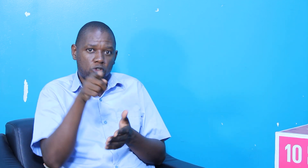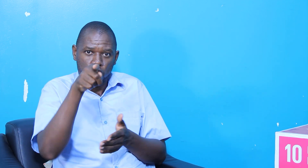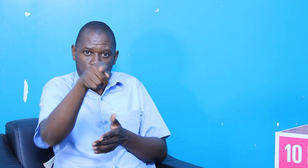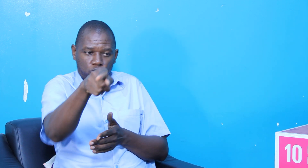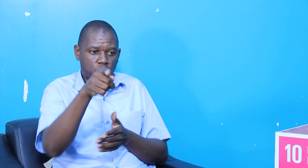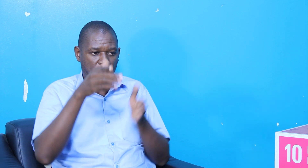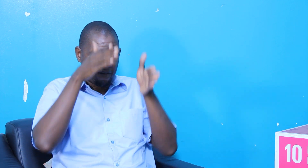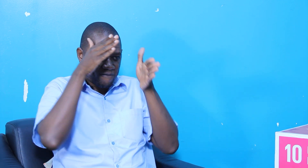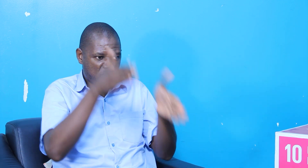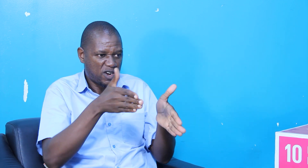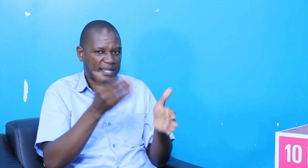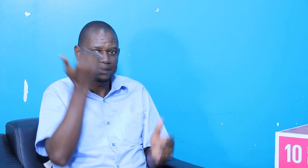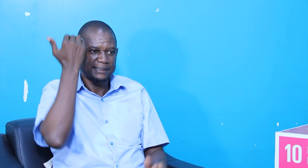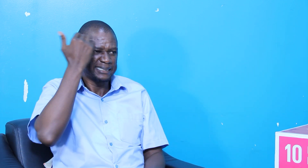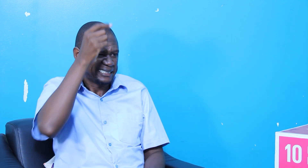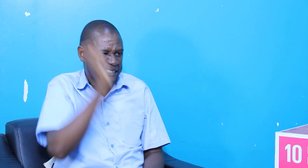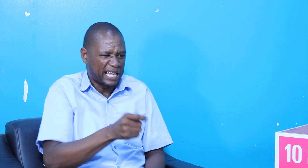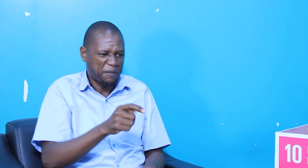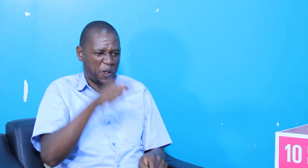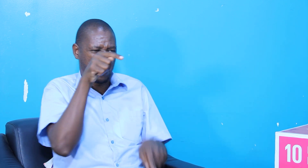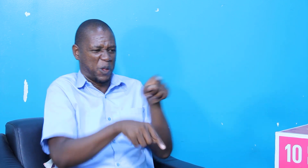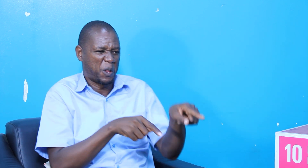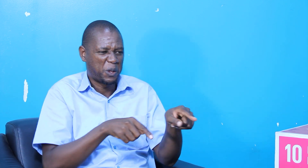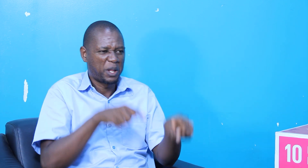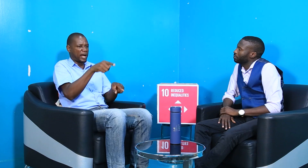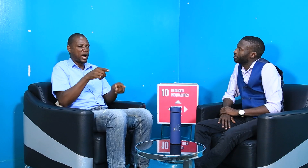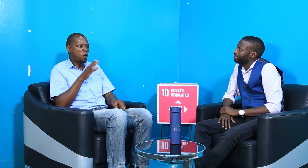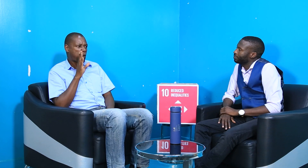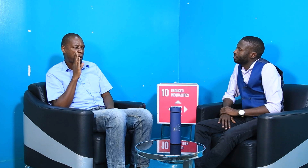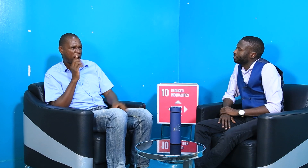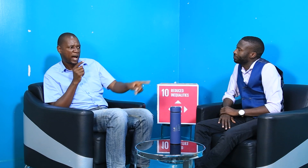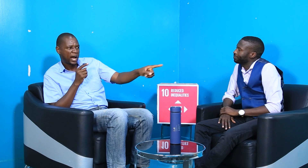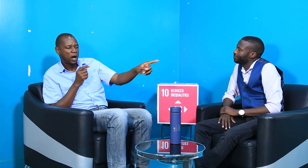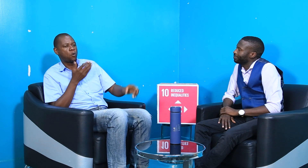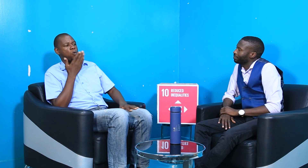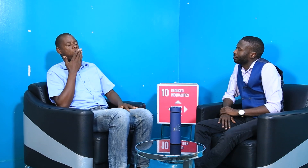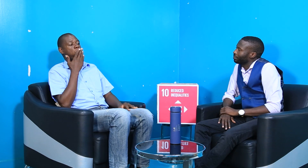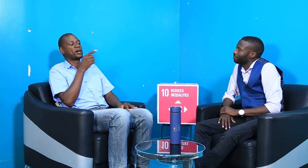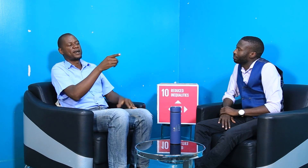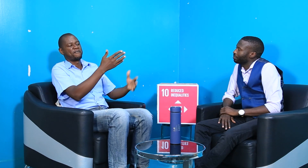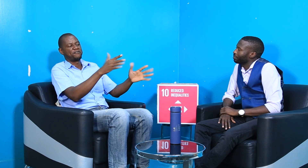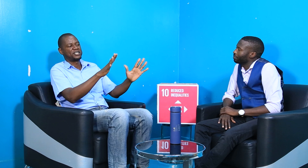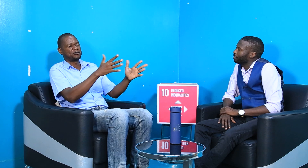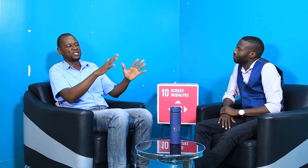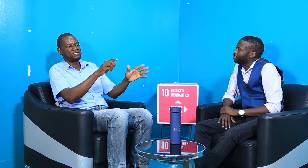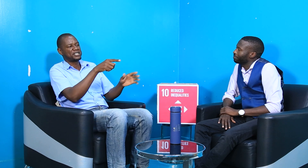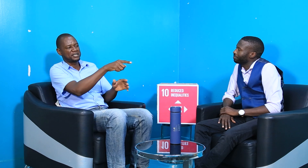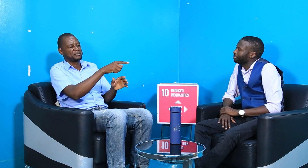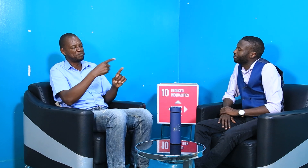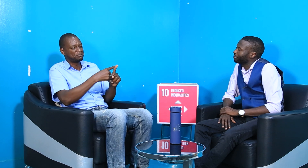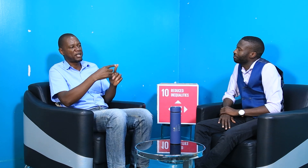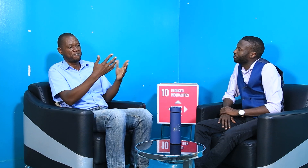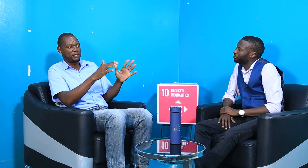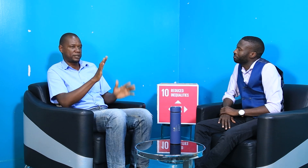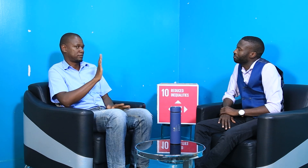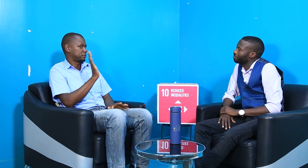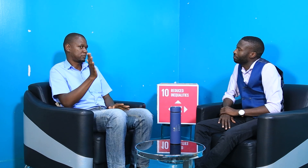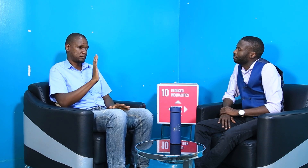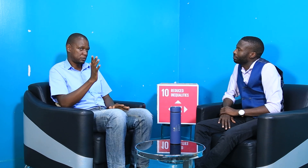get AIDS. You should not focus on judging people, stigmatizing them, backbiting. Wululu, this one has